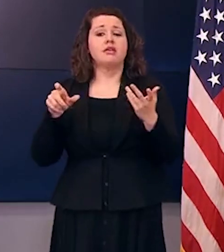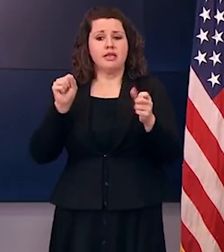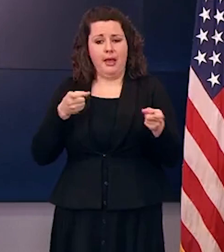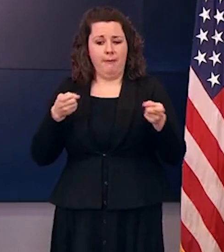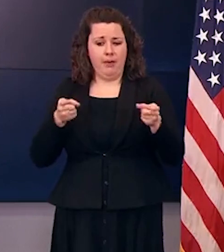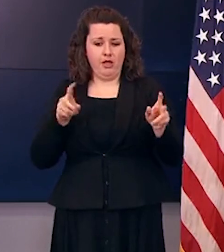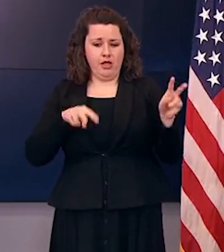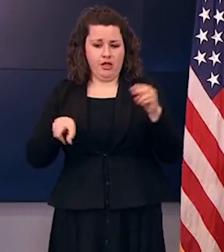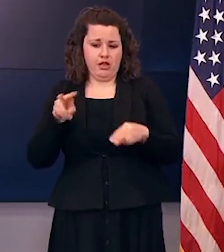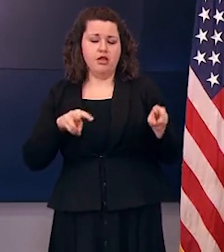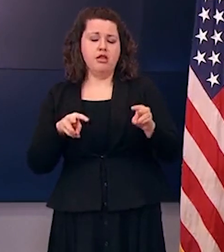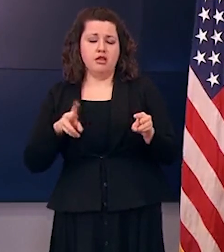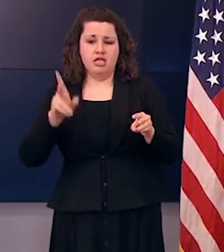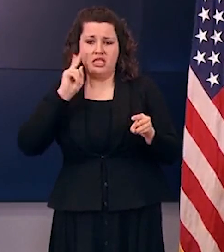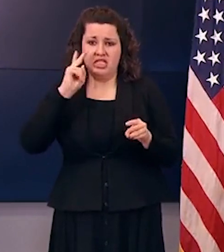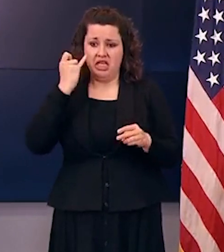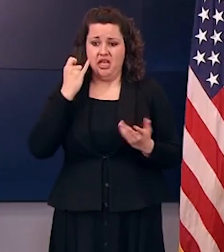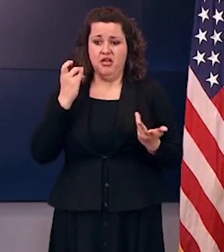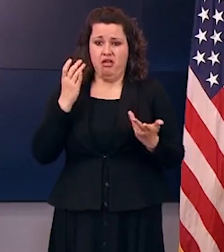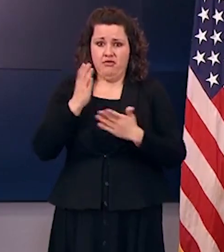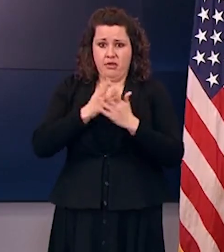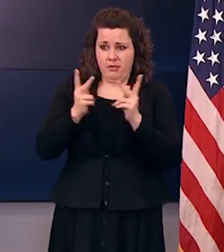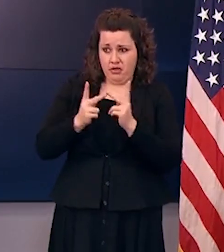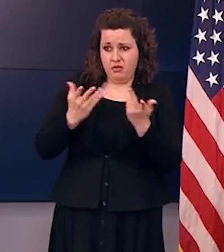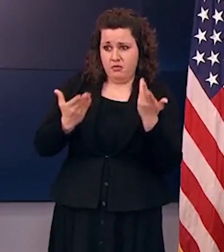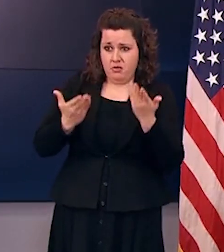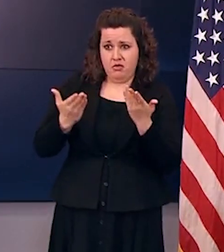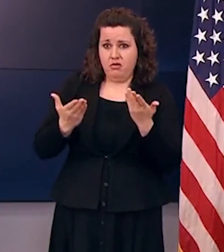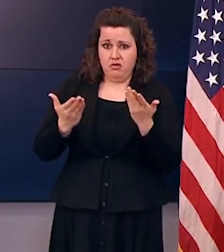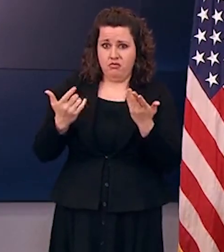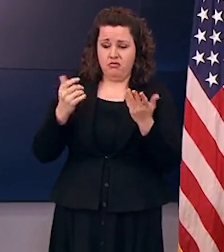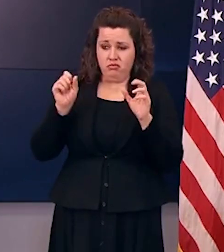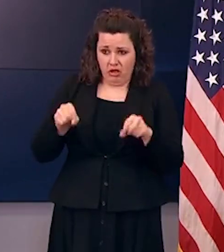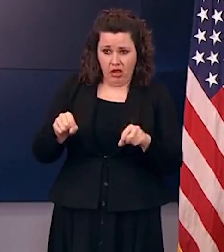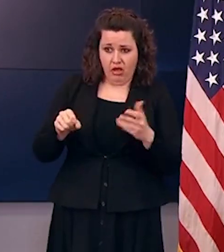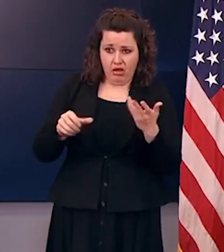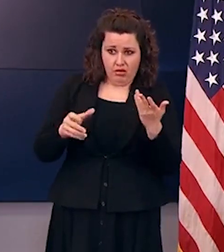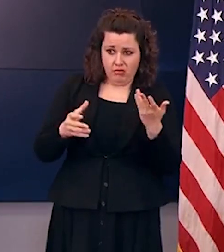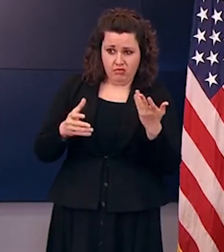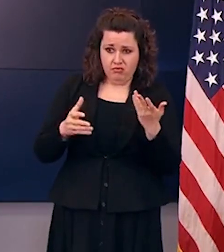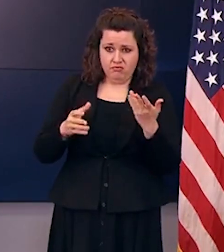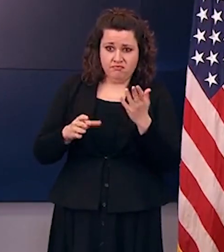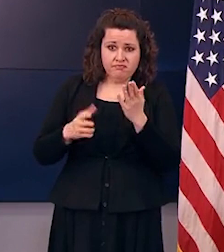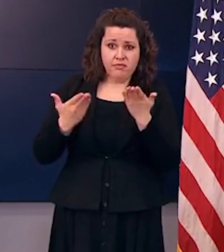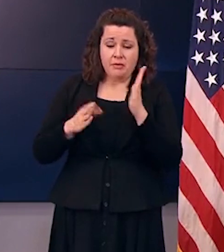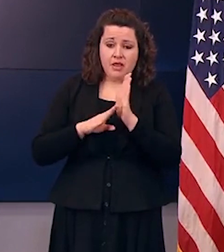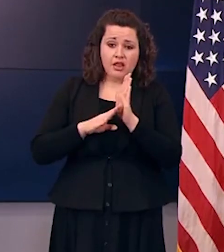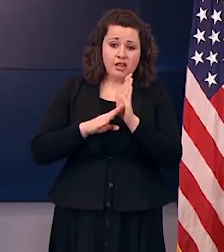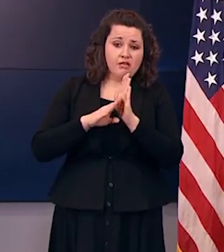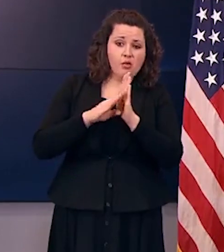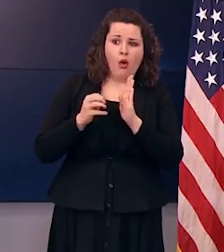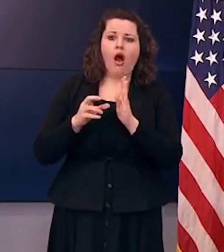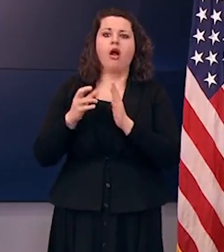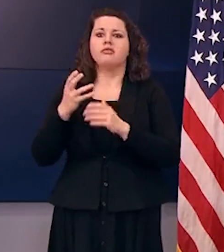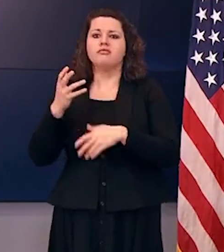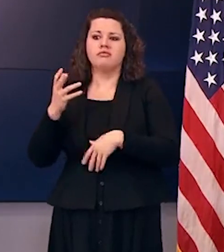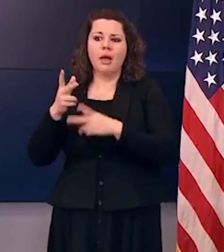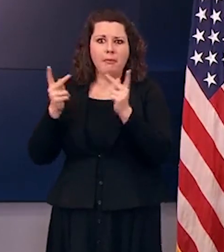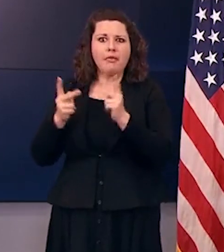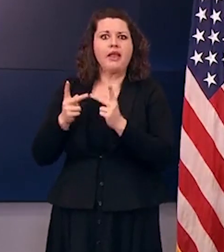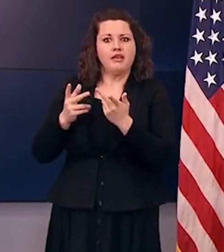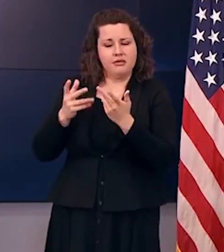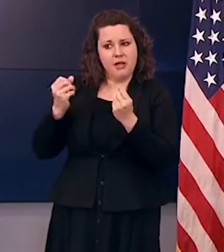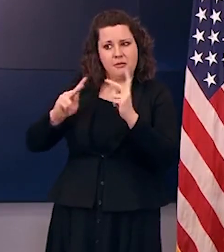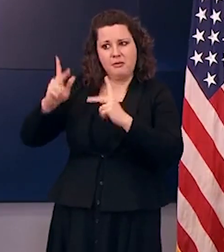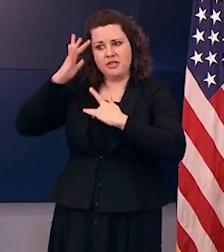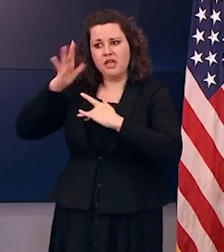and see if there's some areas where we start to see maybe a little bit of a surge or a little bit of a hot spot, and then again we can get in